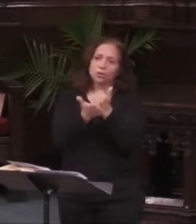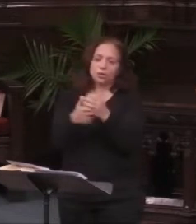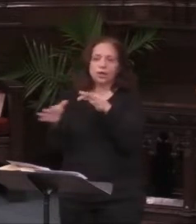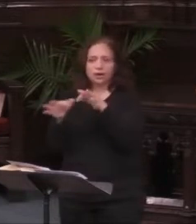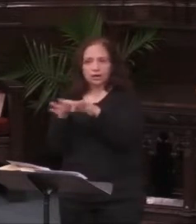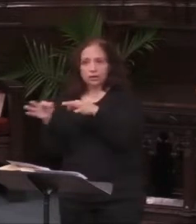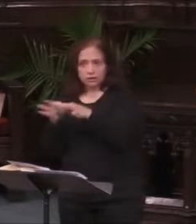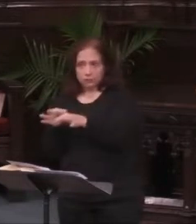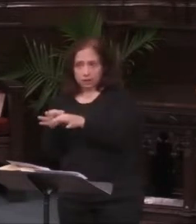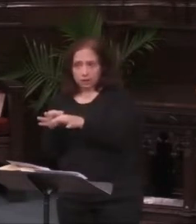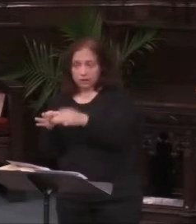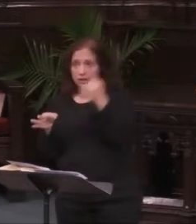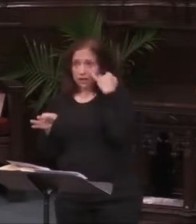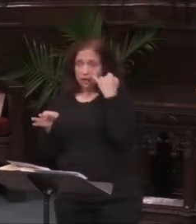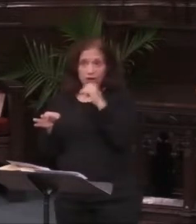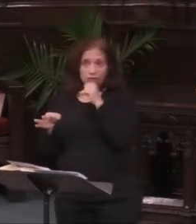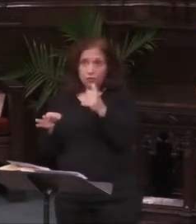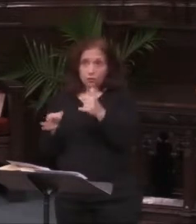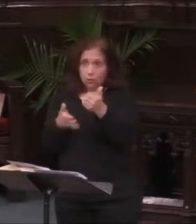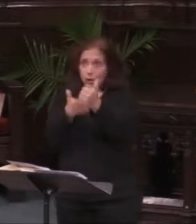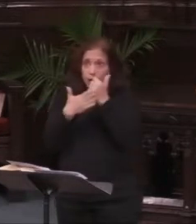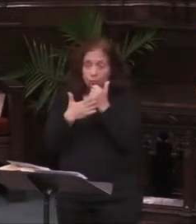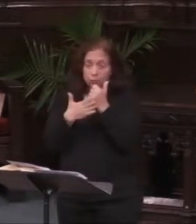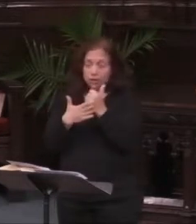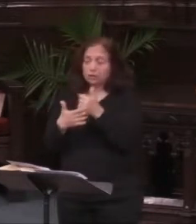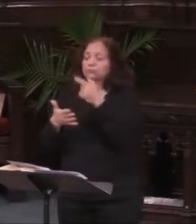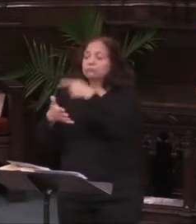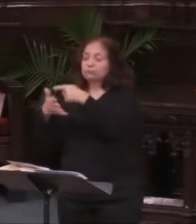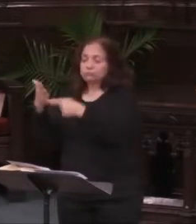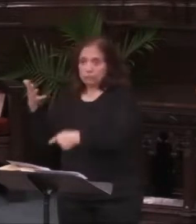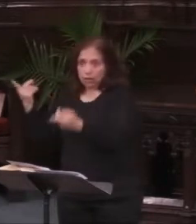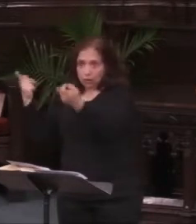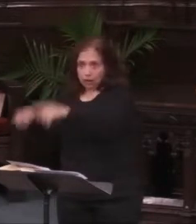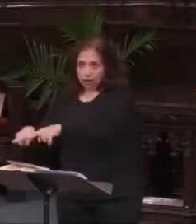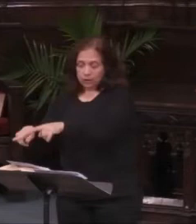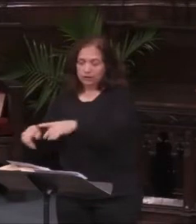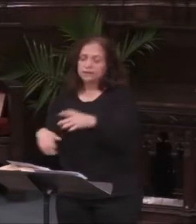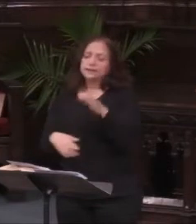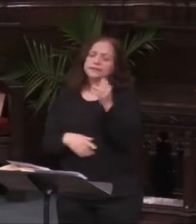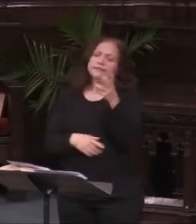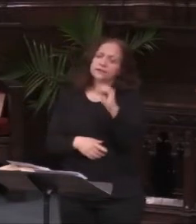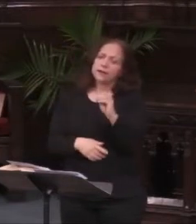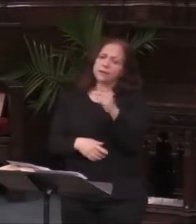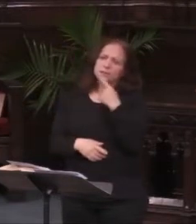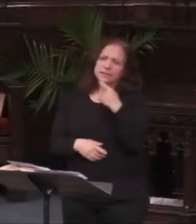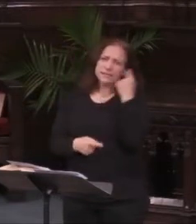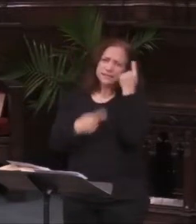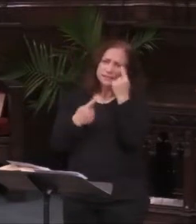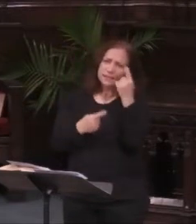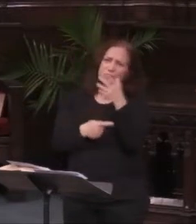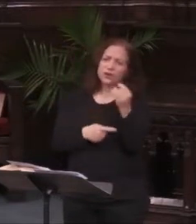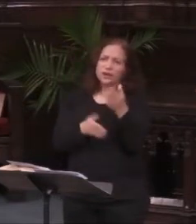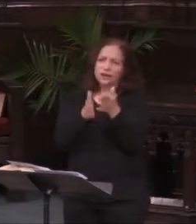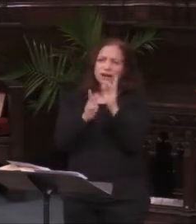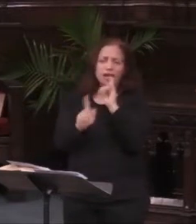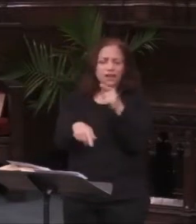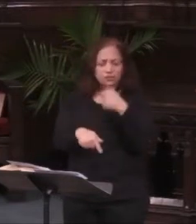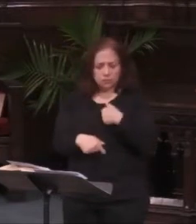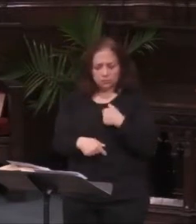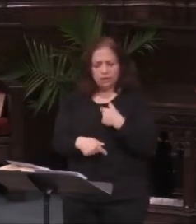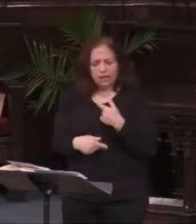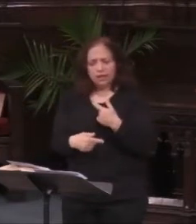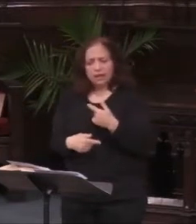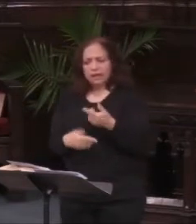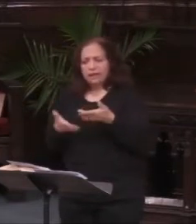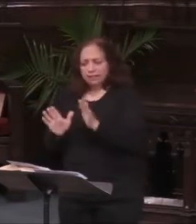happen if God doesn't provide that help. Psalm 13 says, "Consider and answer me, O Lord my God. Give